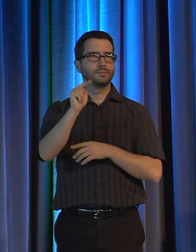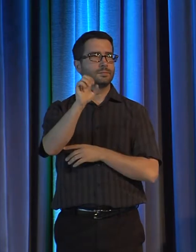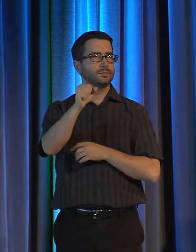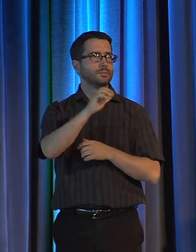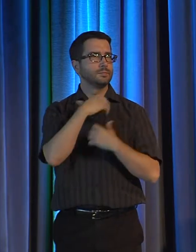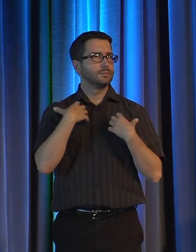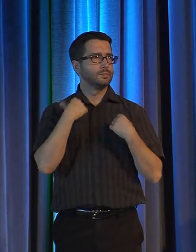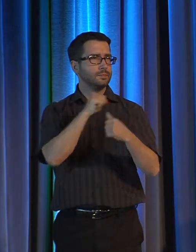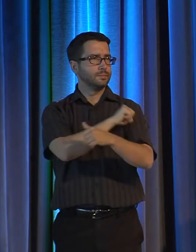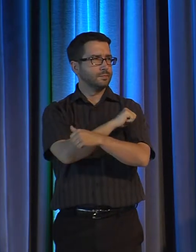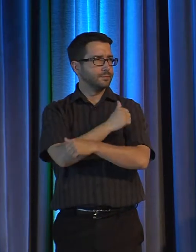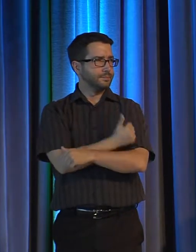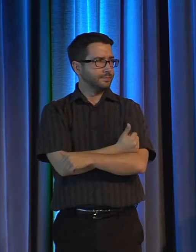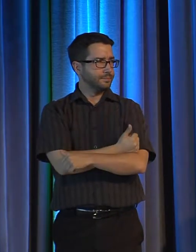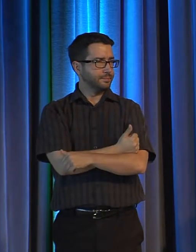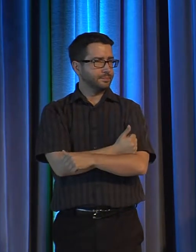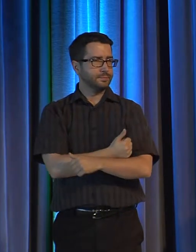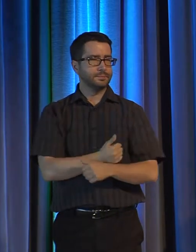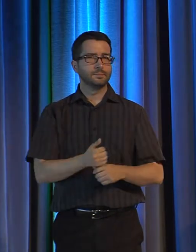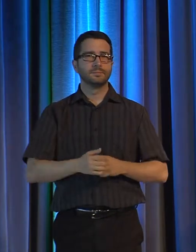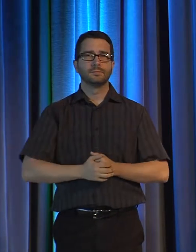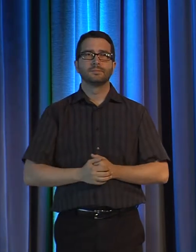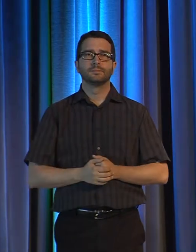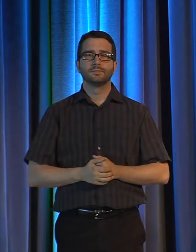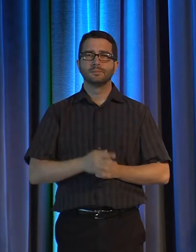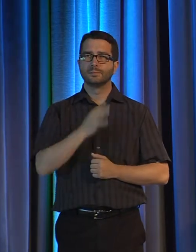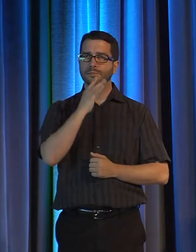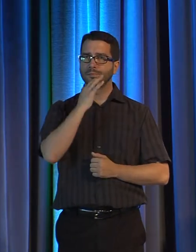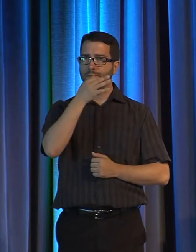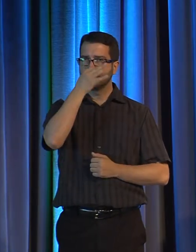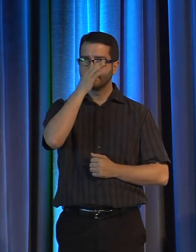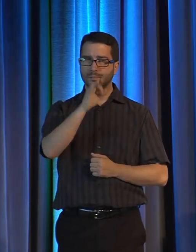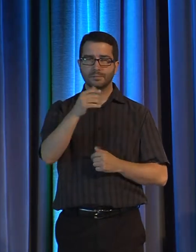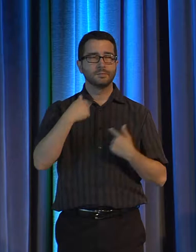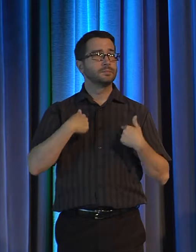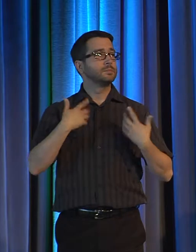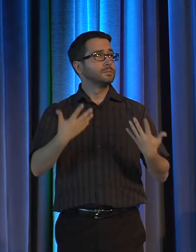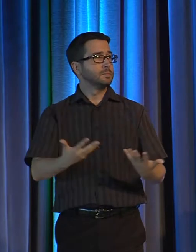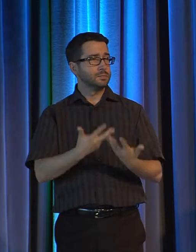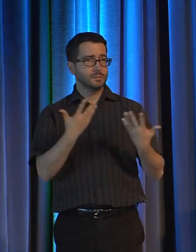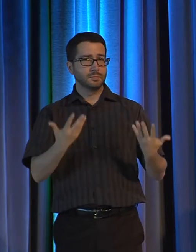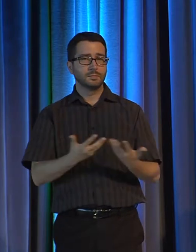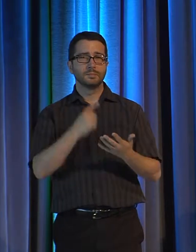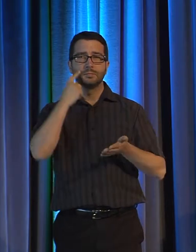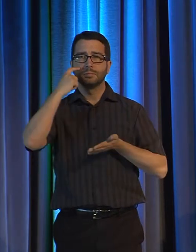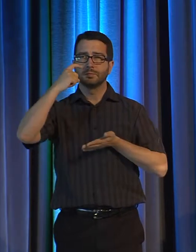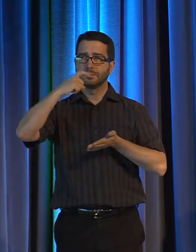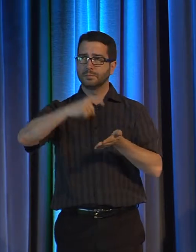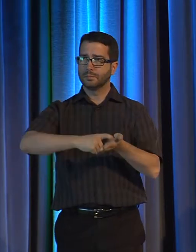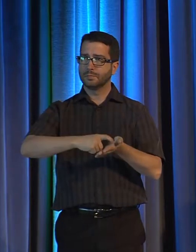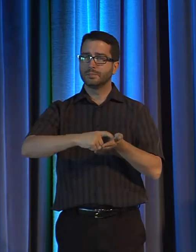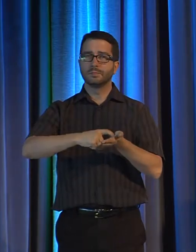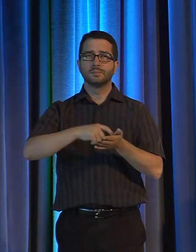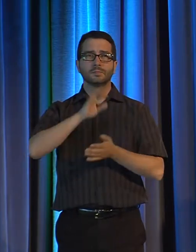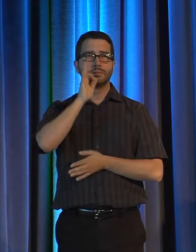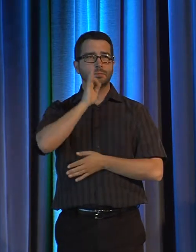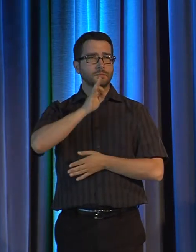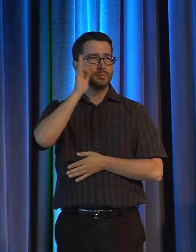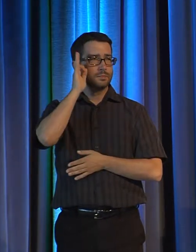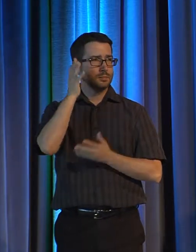Authority. Bonjour tout le monde. I would like to begin by acknowledging that we are on